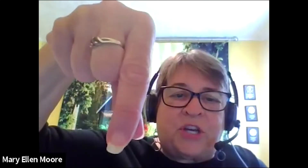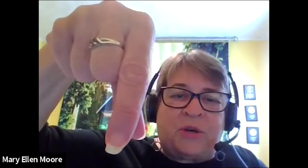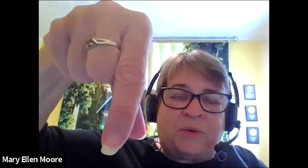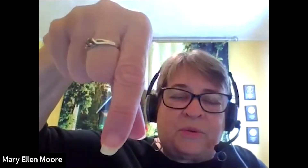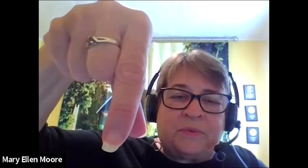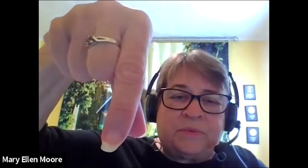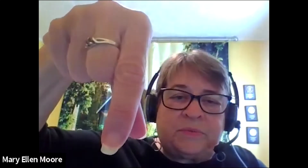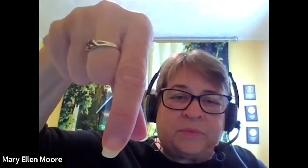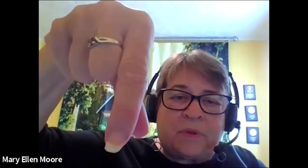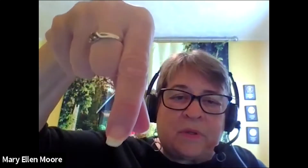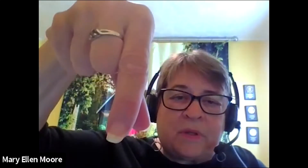Q.